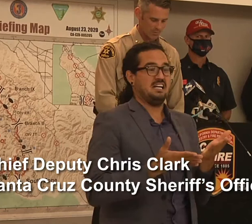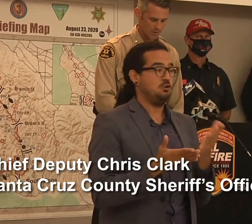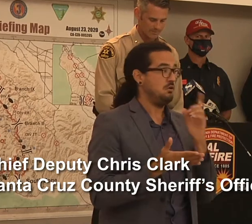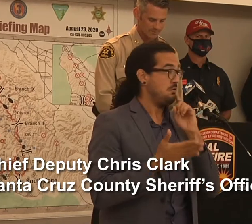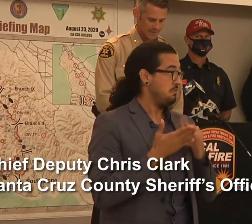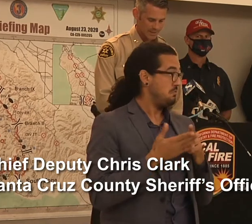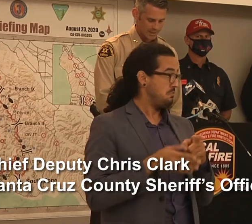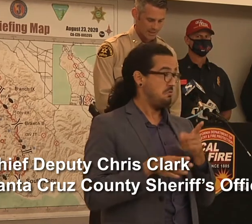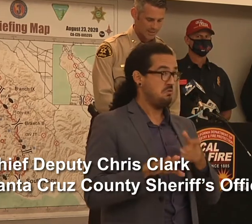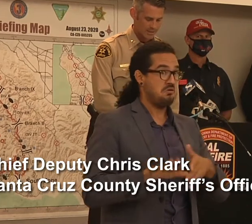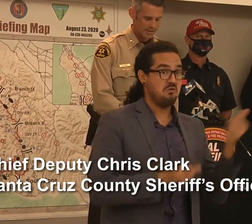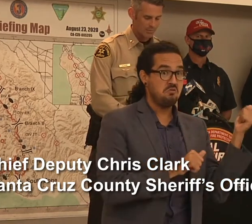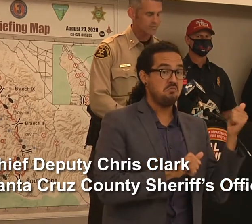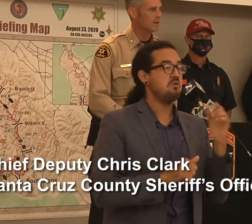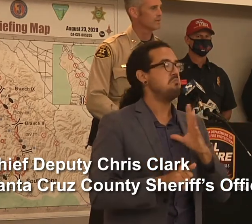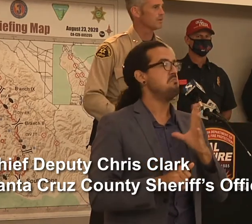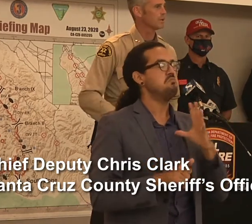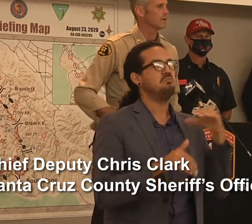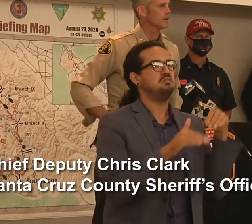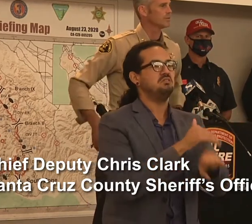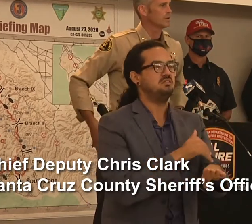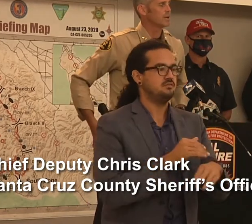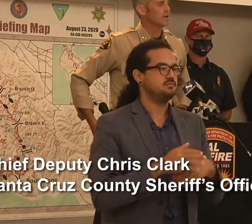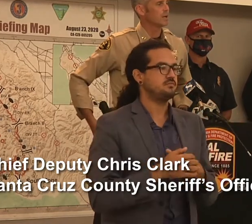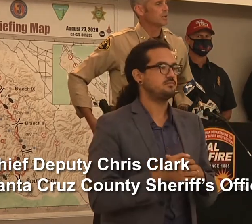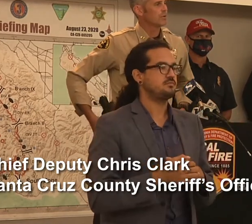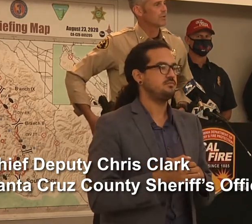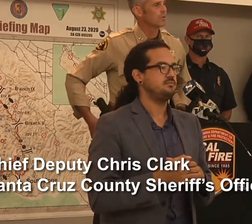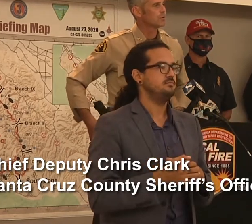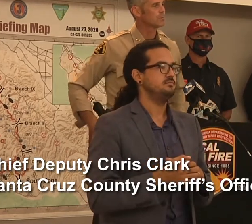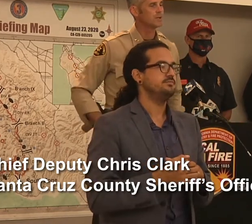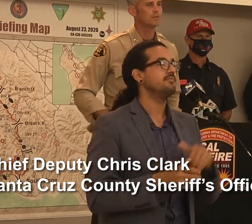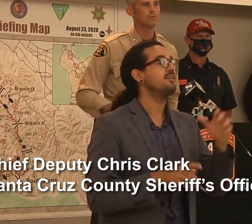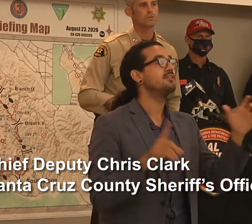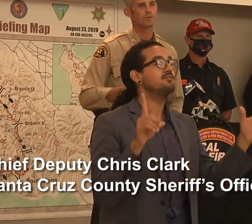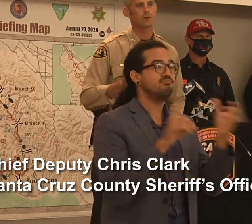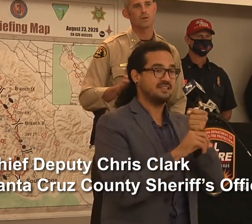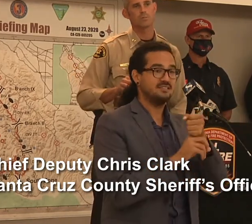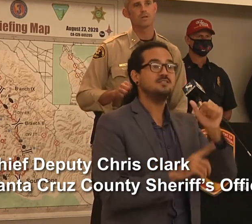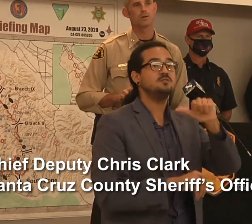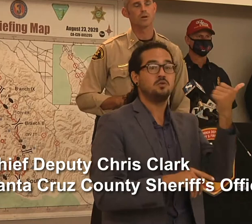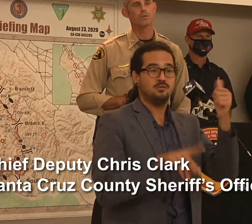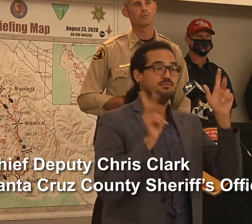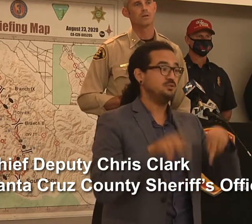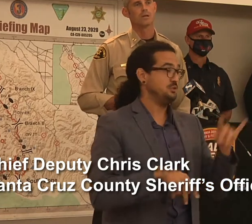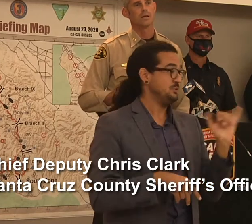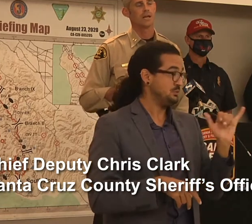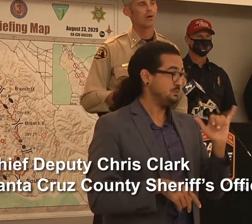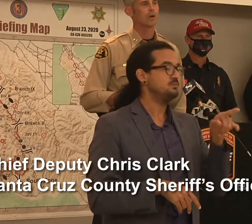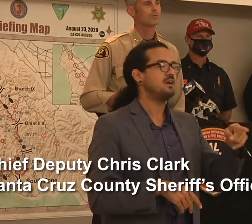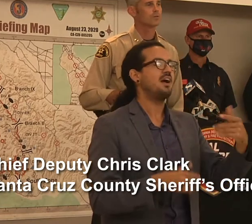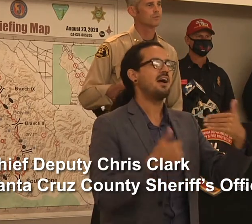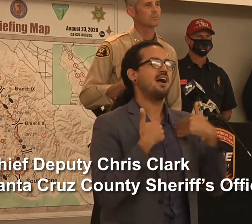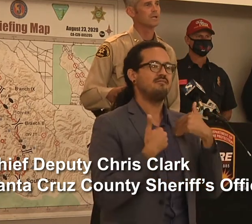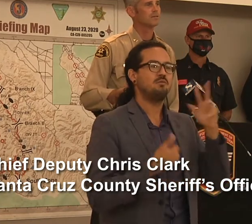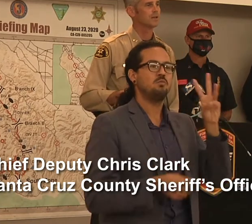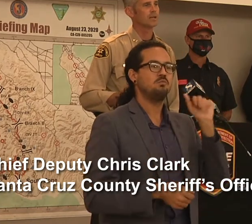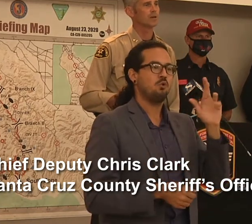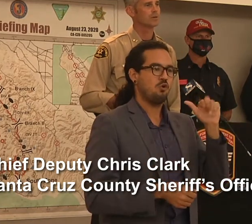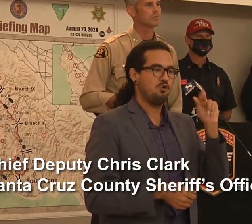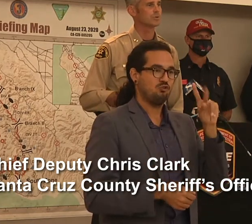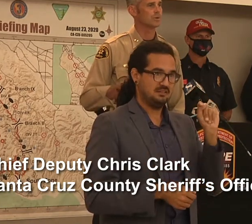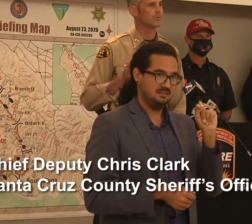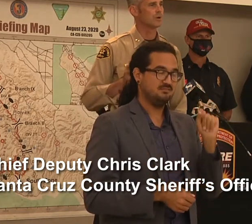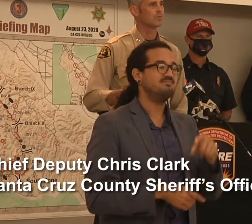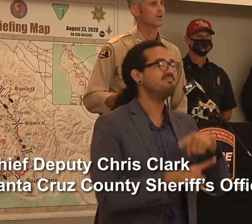He had a warrant. And then we cited somebody else. And again, speaking to this area being closed and our efforts to maintain